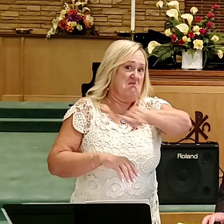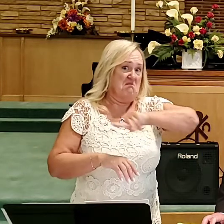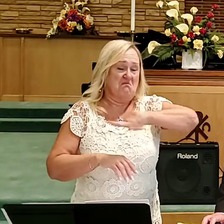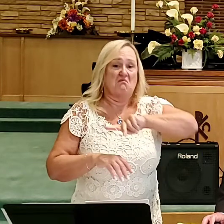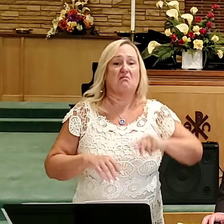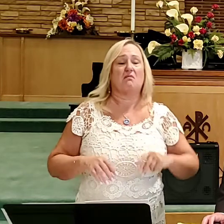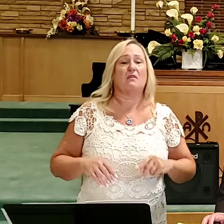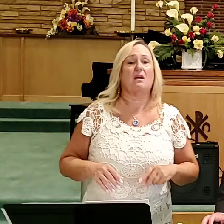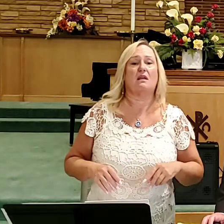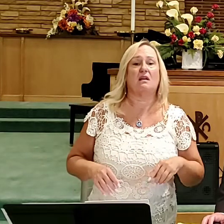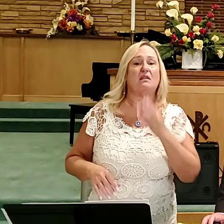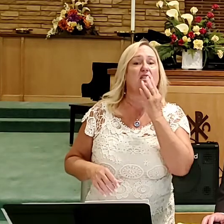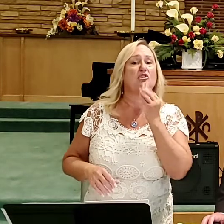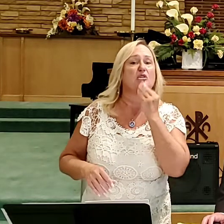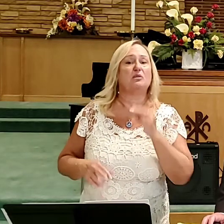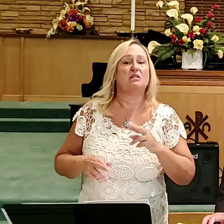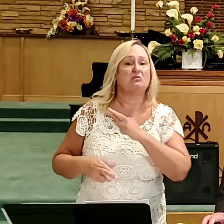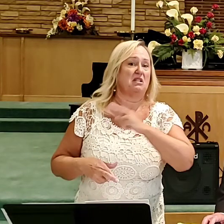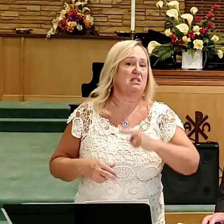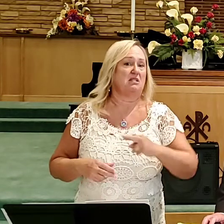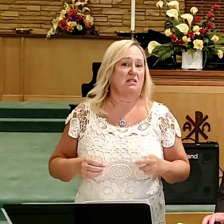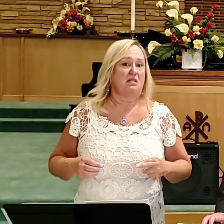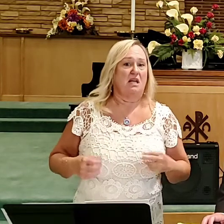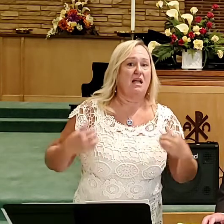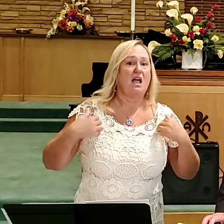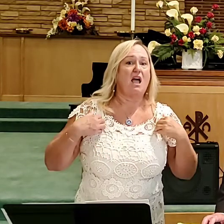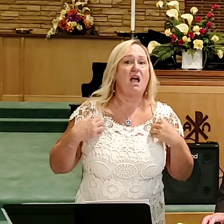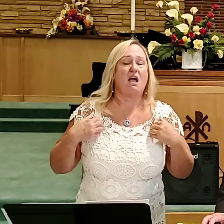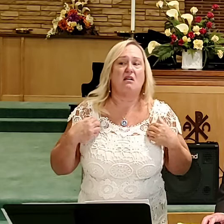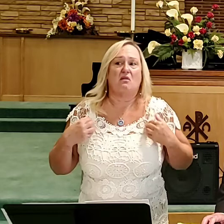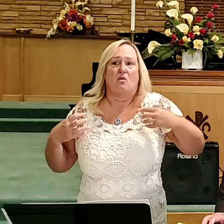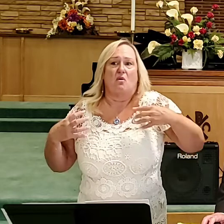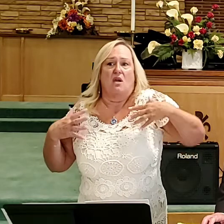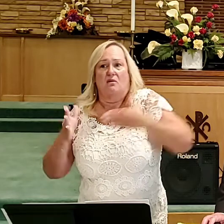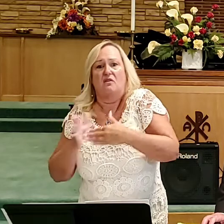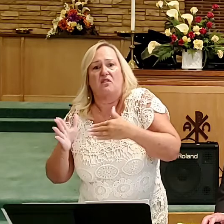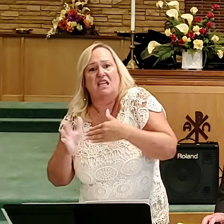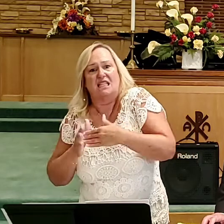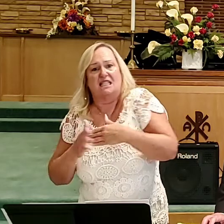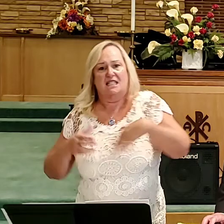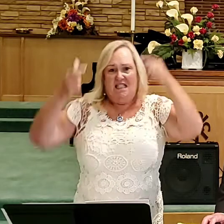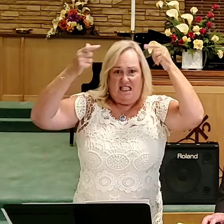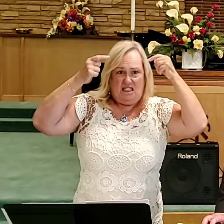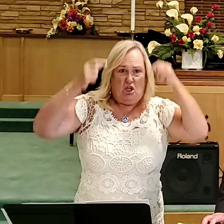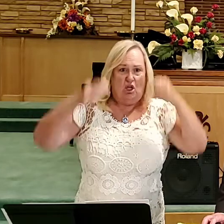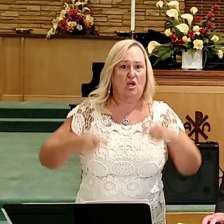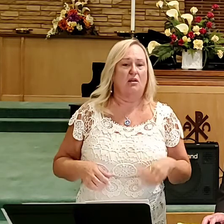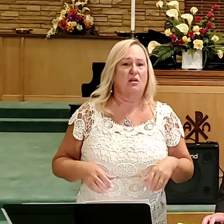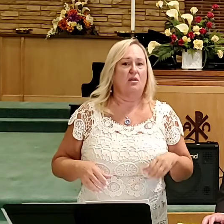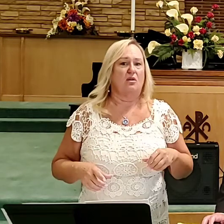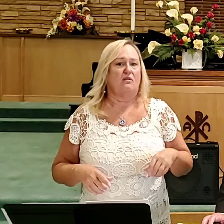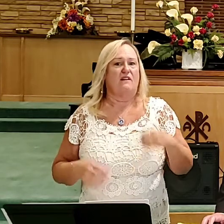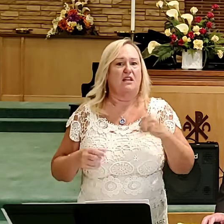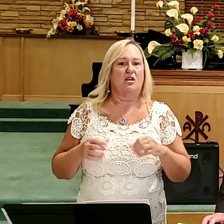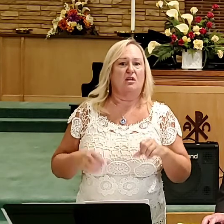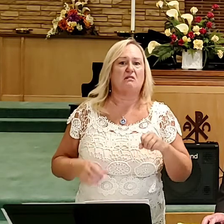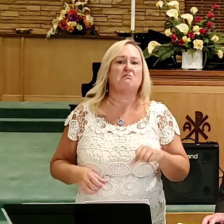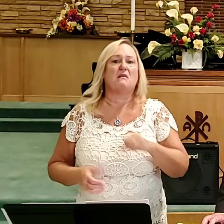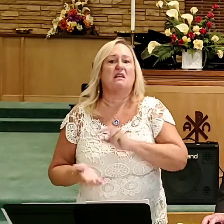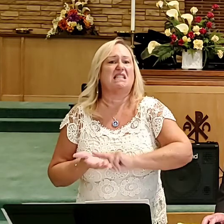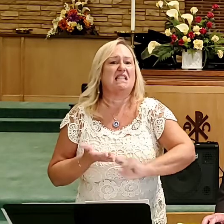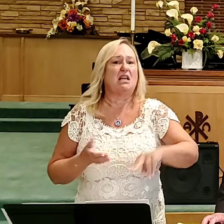The Jewish religion had inspired many revolts against Caesar, who often violated their sacred